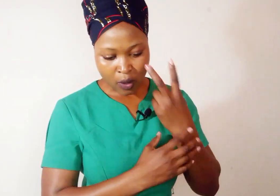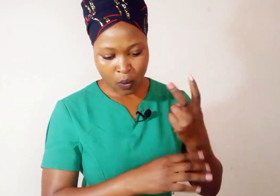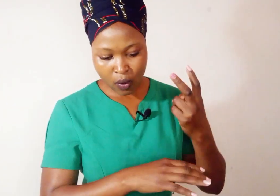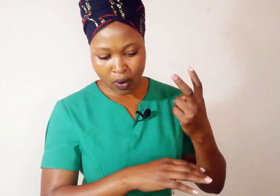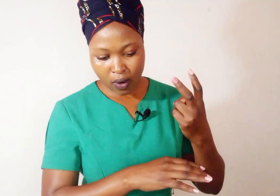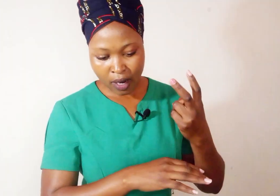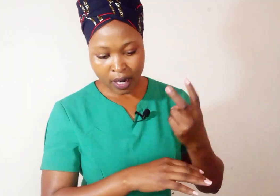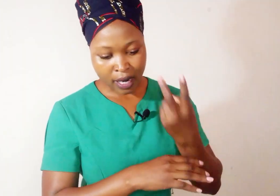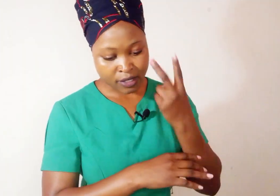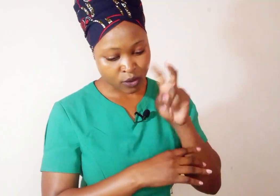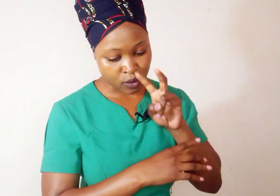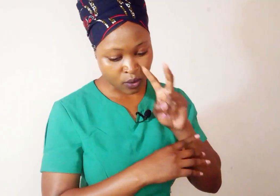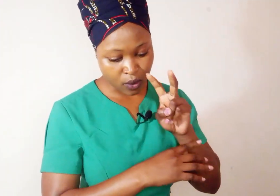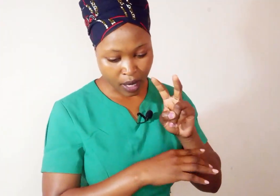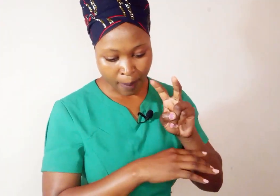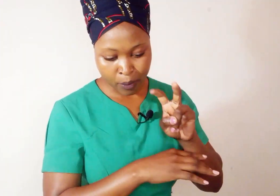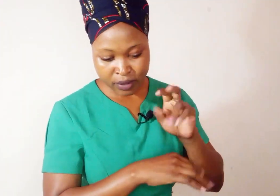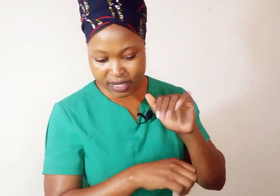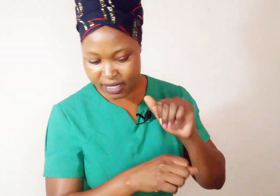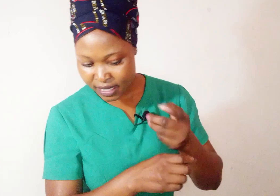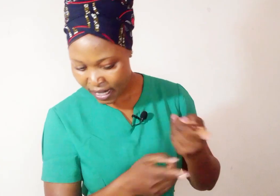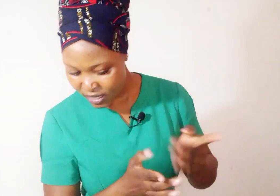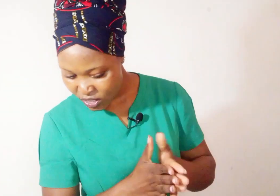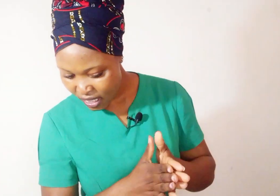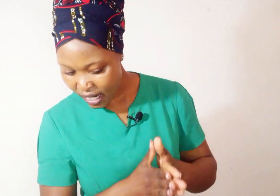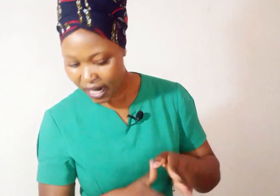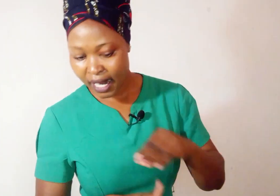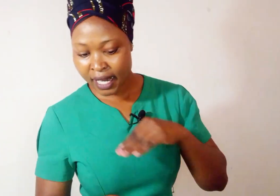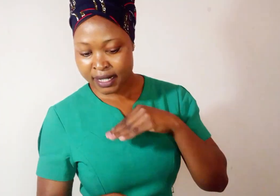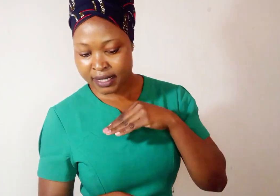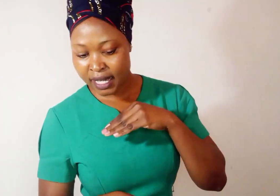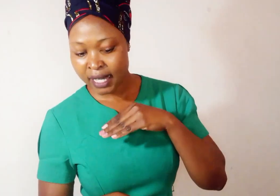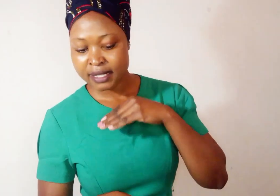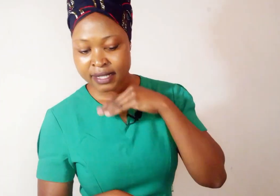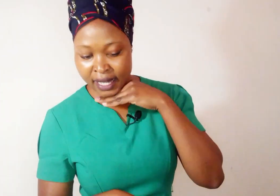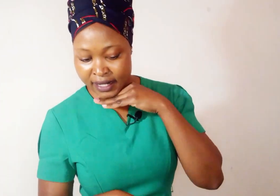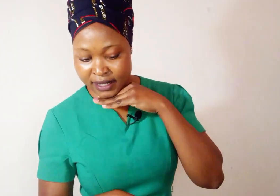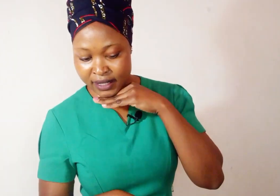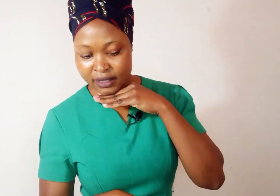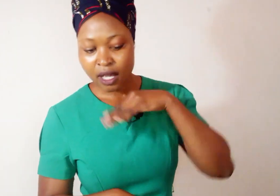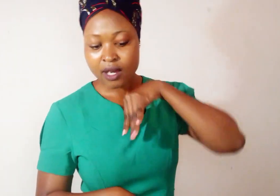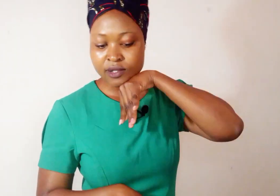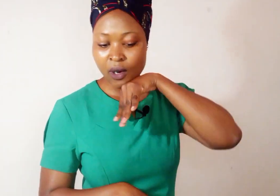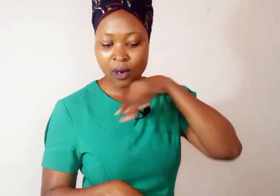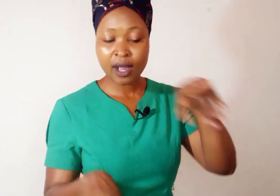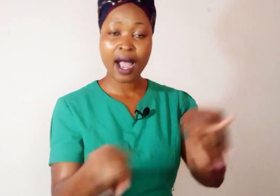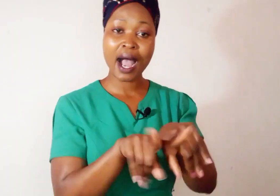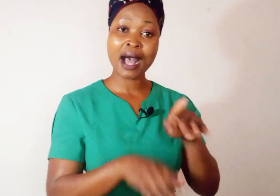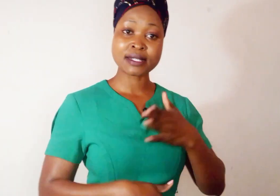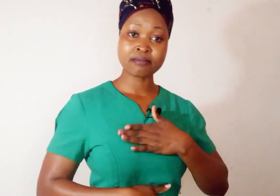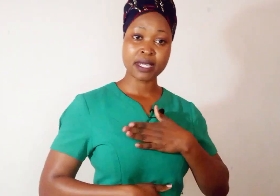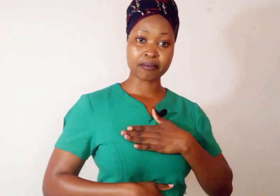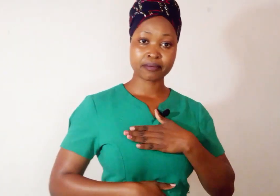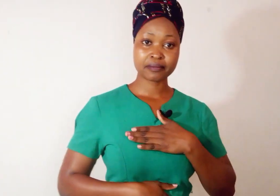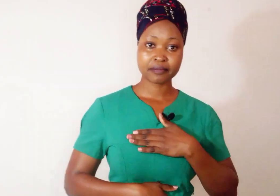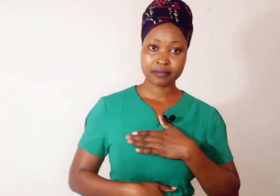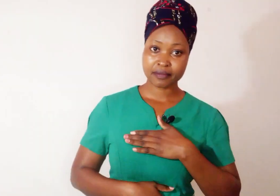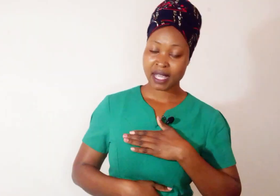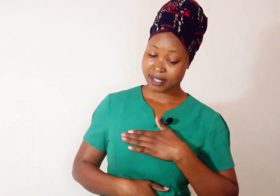look upon such a dead dog as me, as I